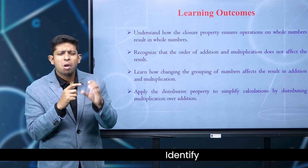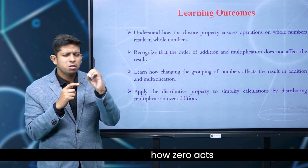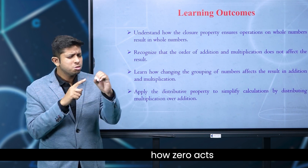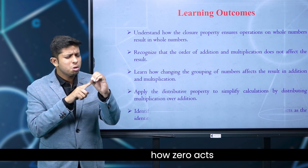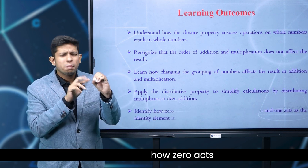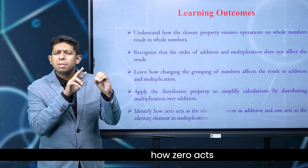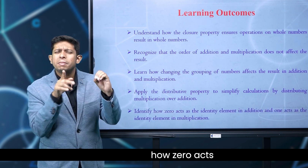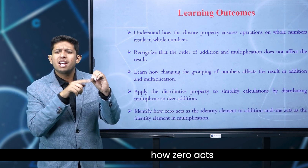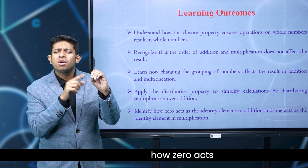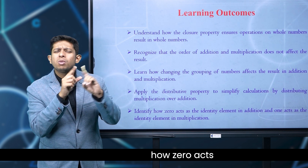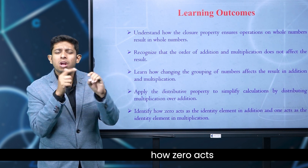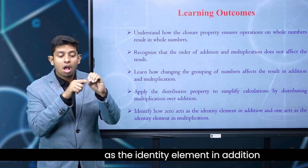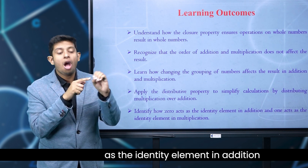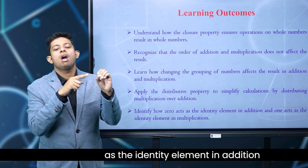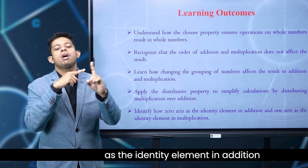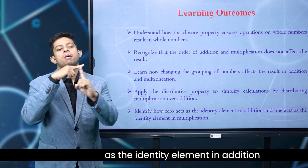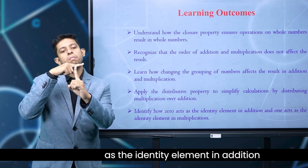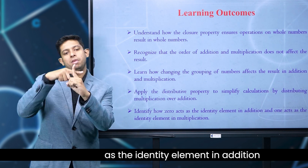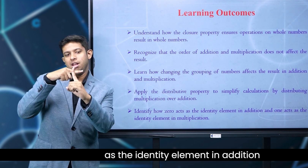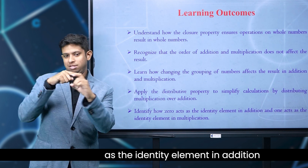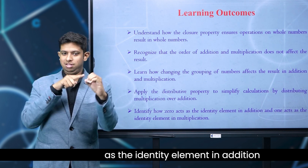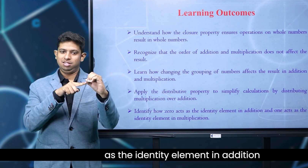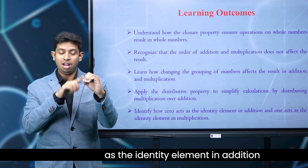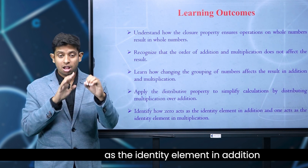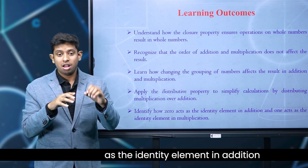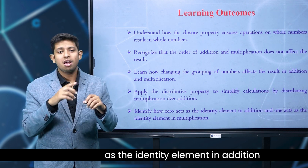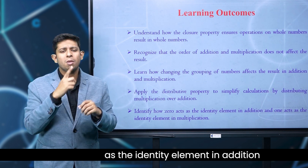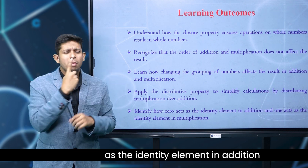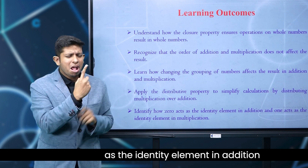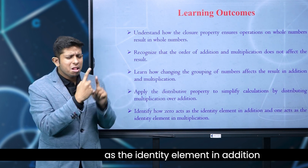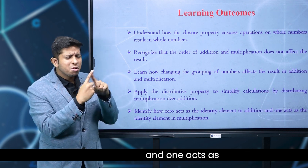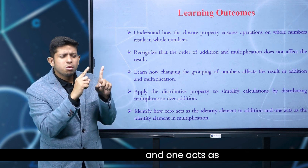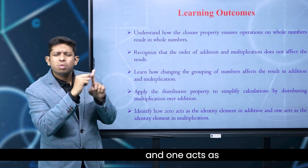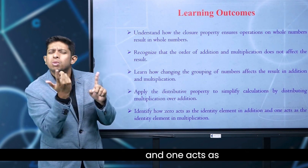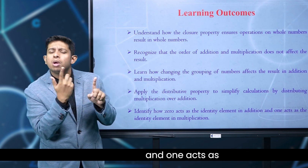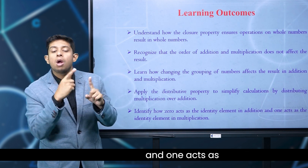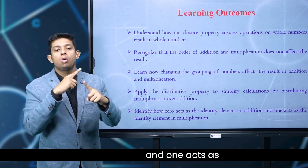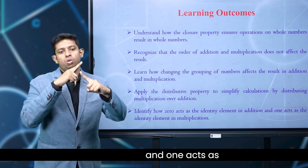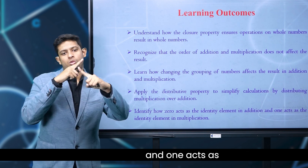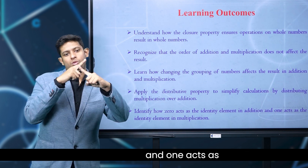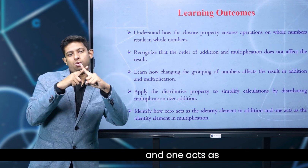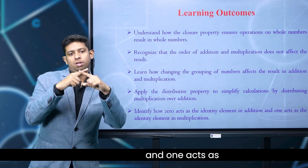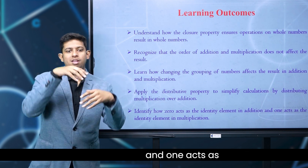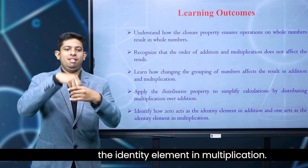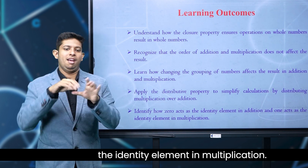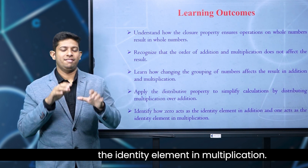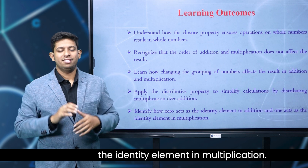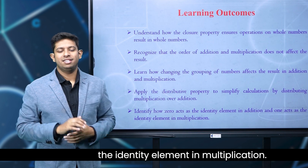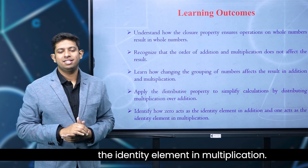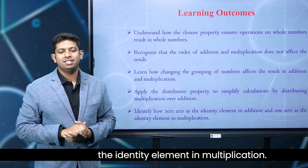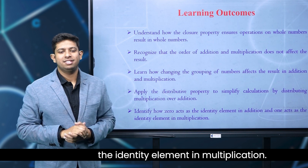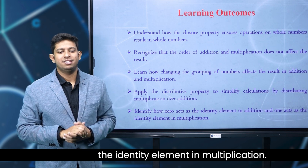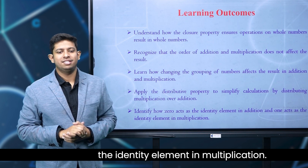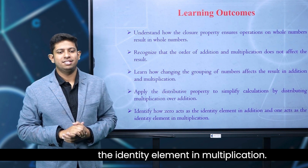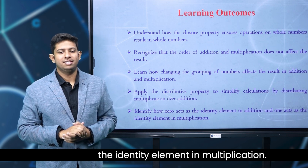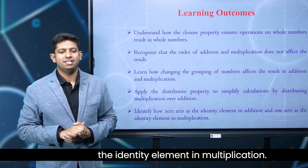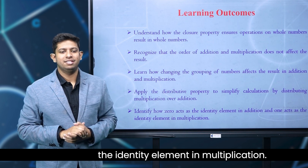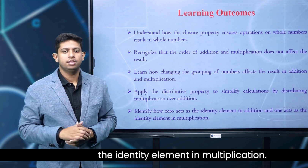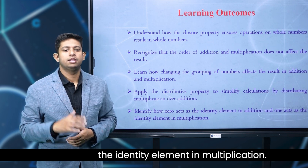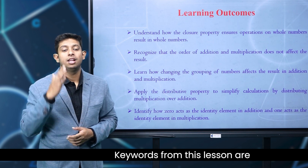how 0 acts as the identity element in addition and 1 acts as the identity element in multiplication.